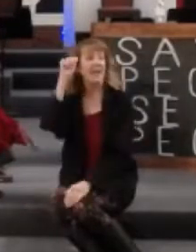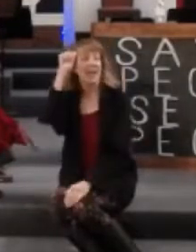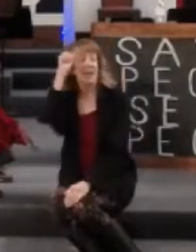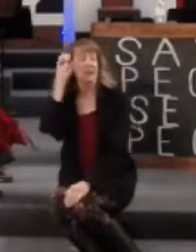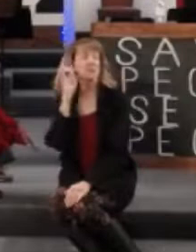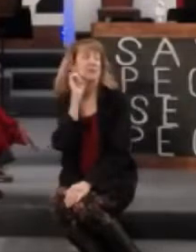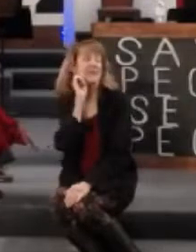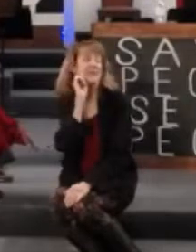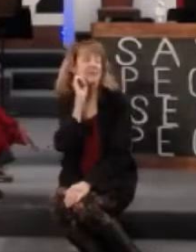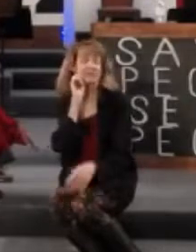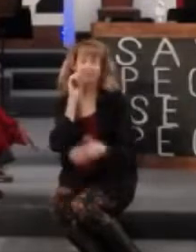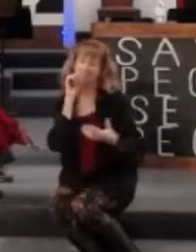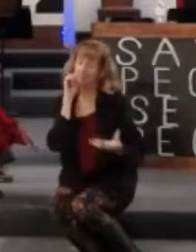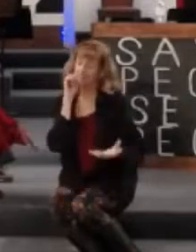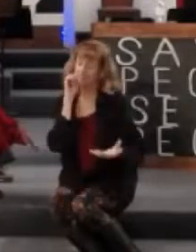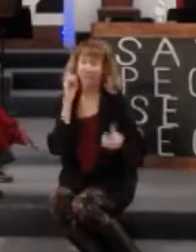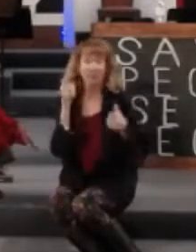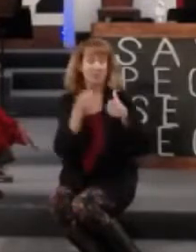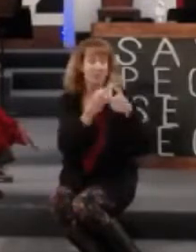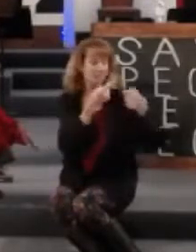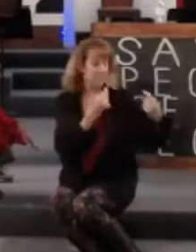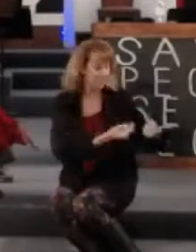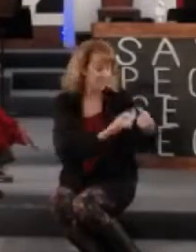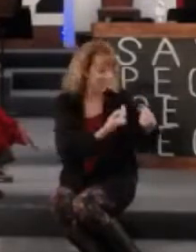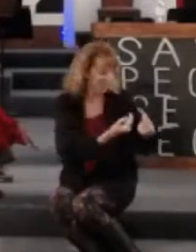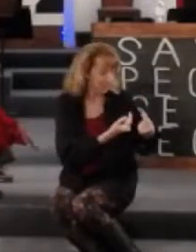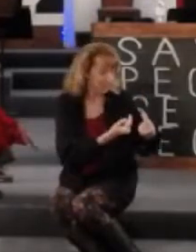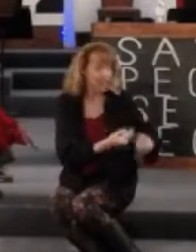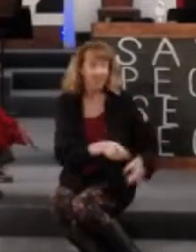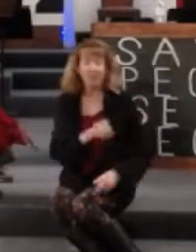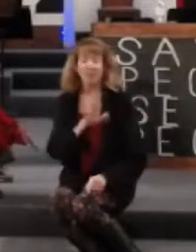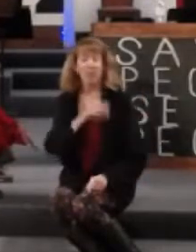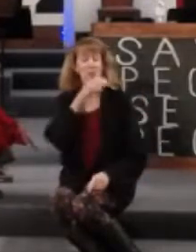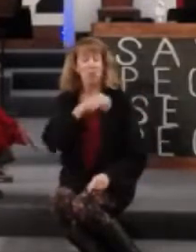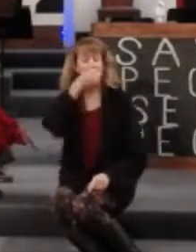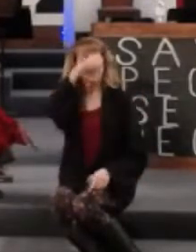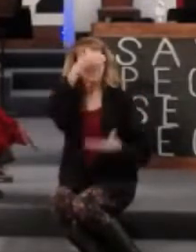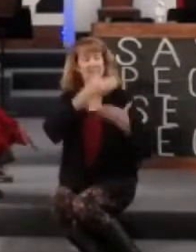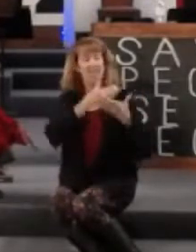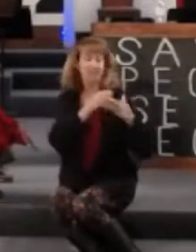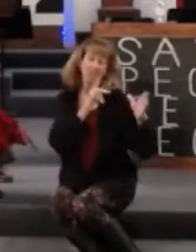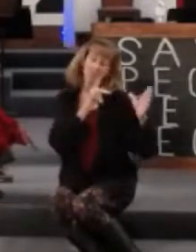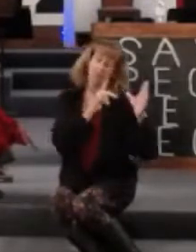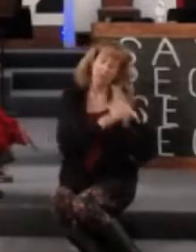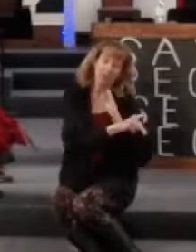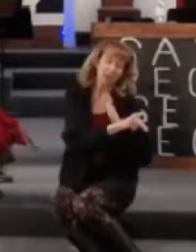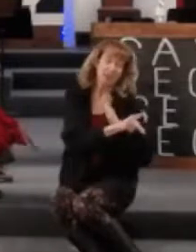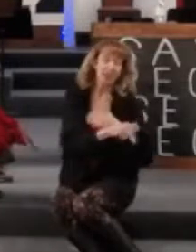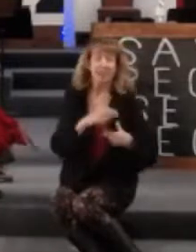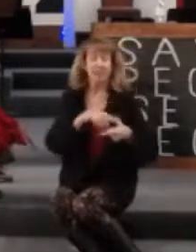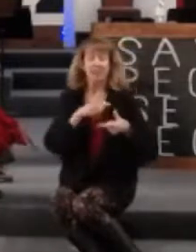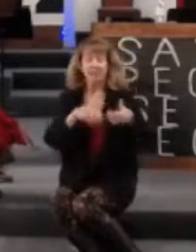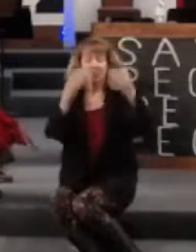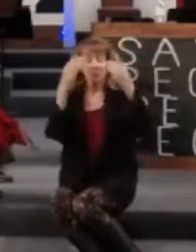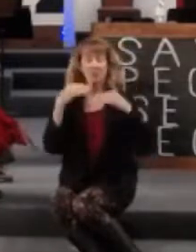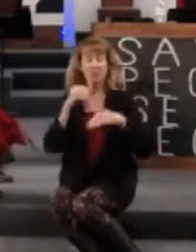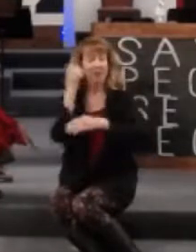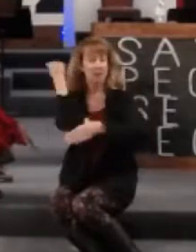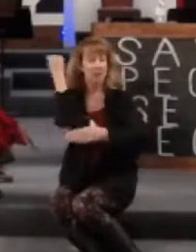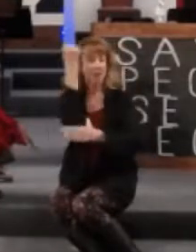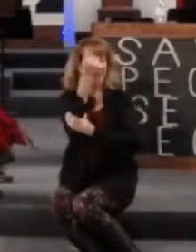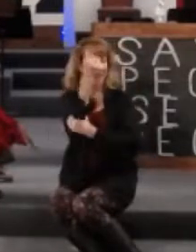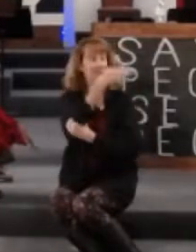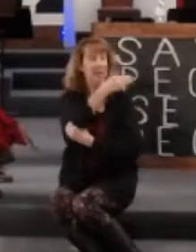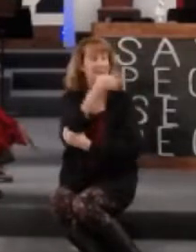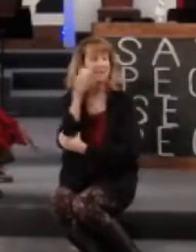the first sin, and then one of their sons commits murder. Then there's Abraham and Sarah, and Abraham